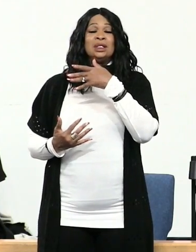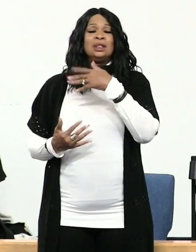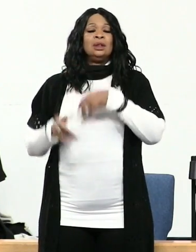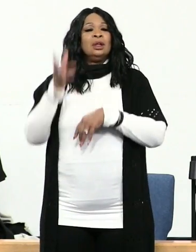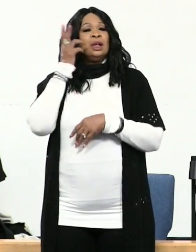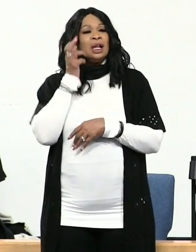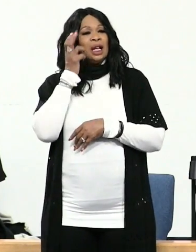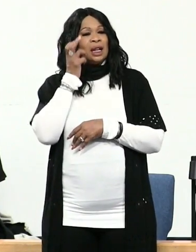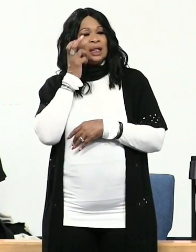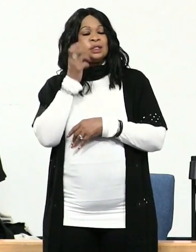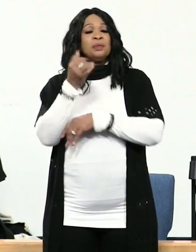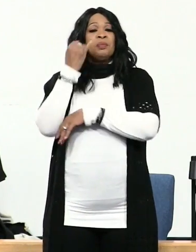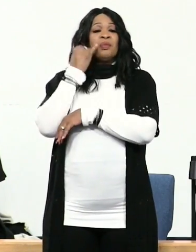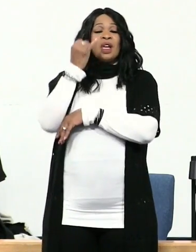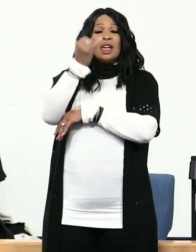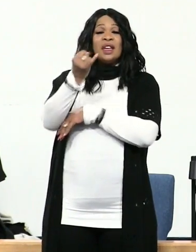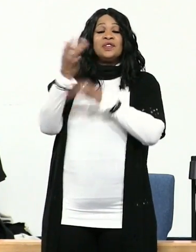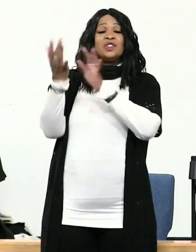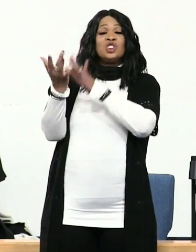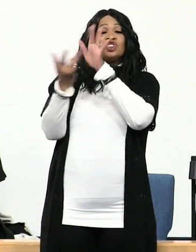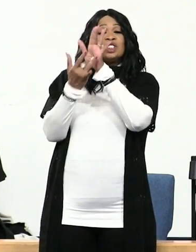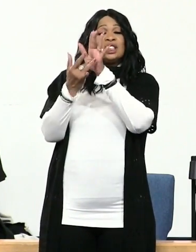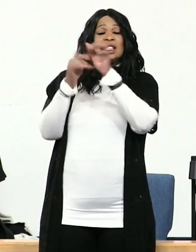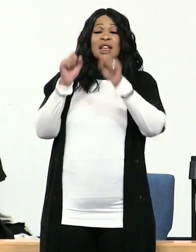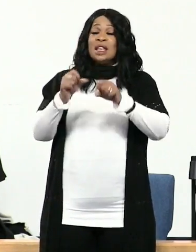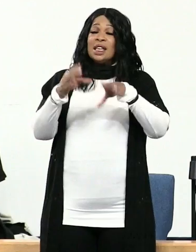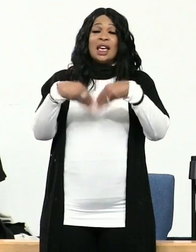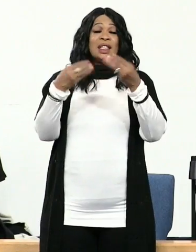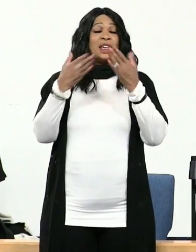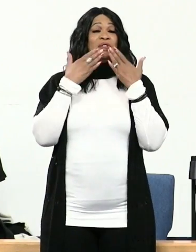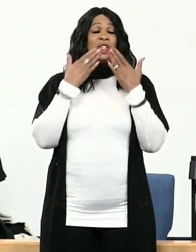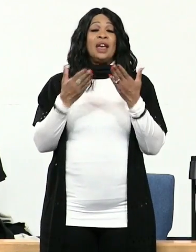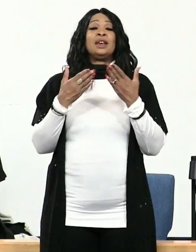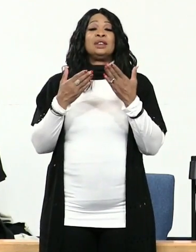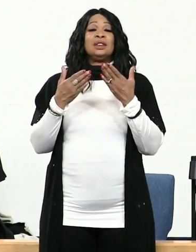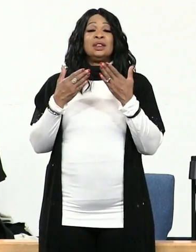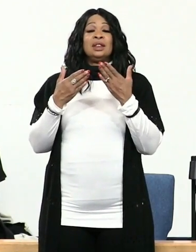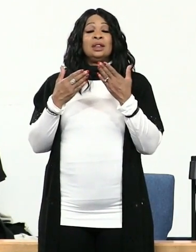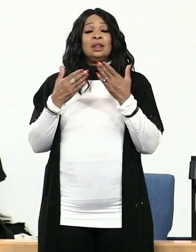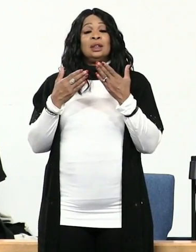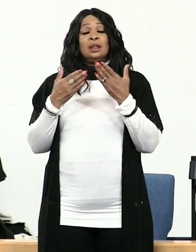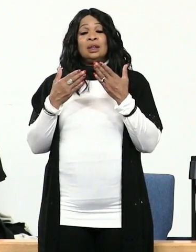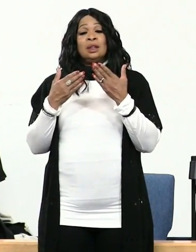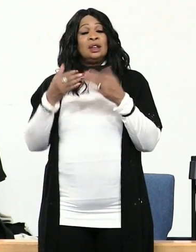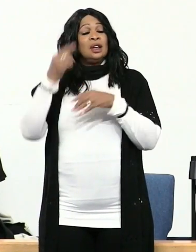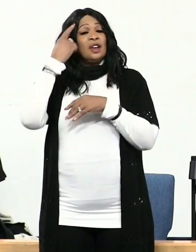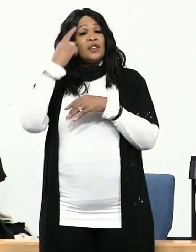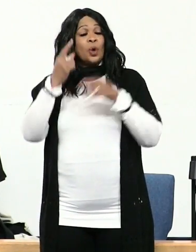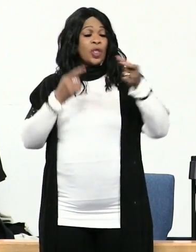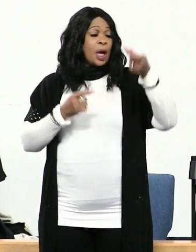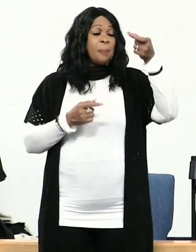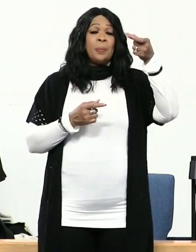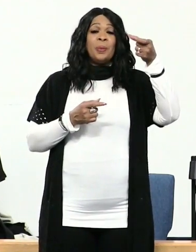Listen, if Jesus can give thanks for the cup and the